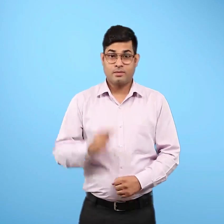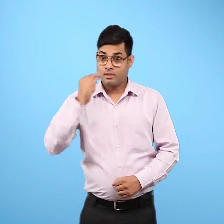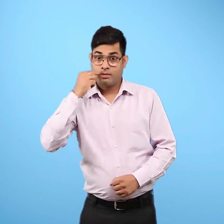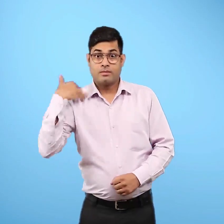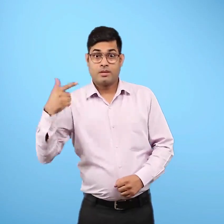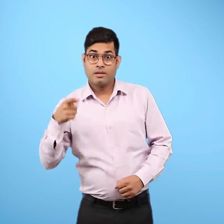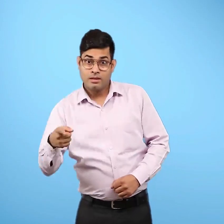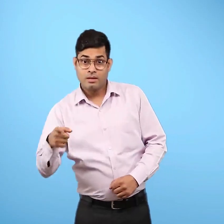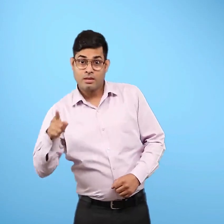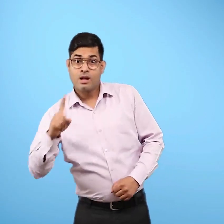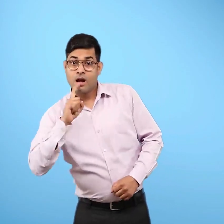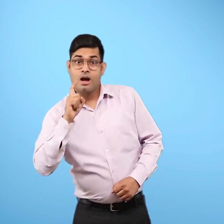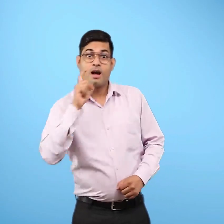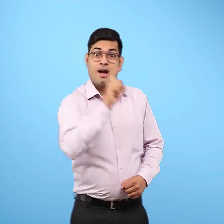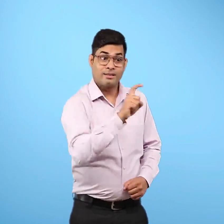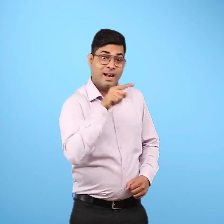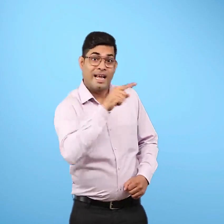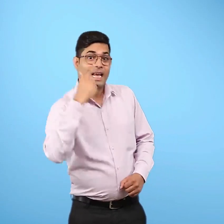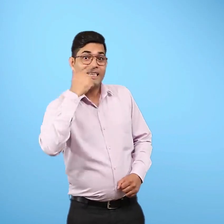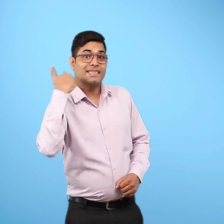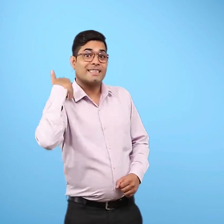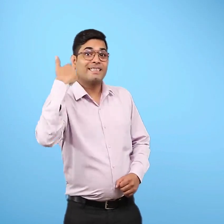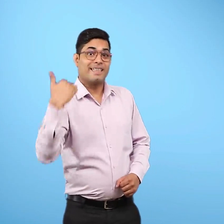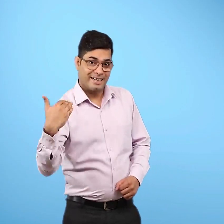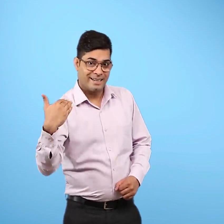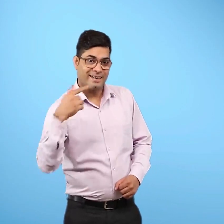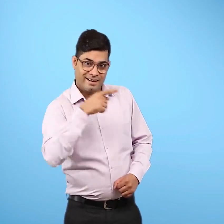Bhanu asks, Akka, how did you do this?